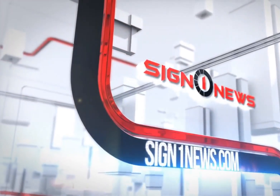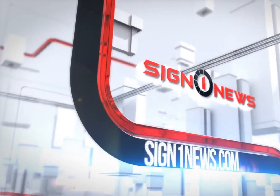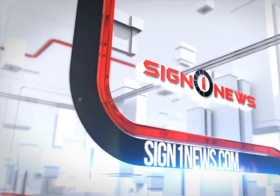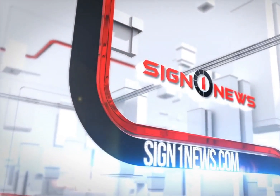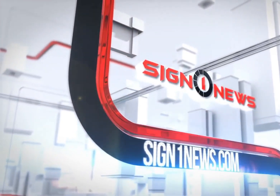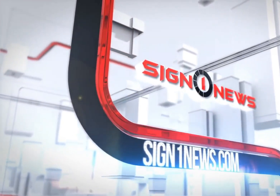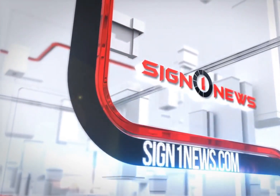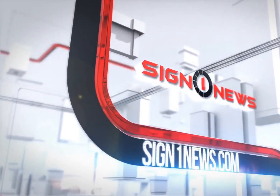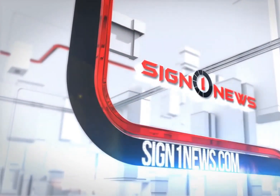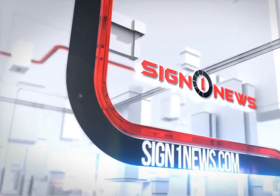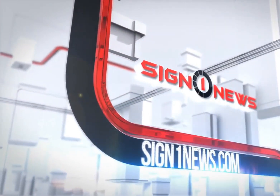it